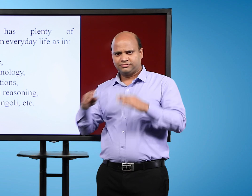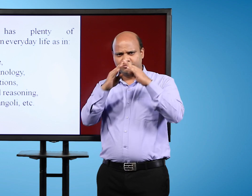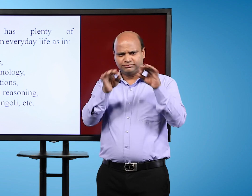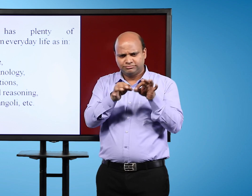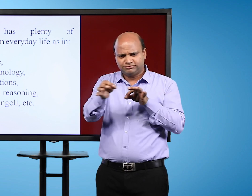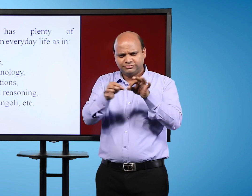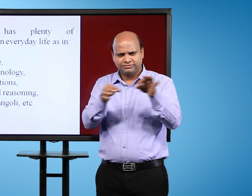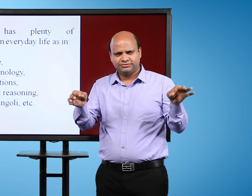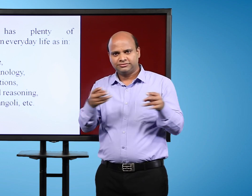architecture,